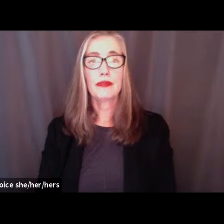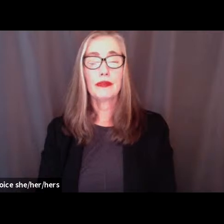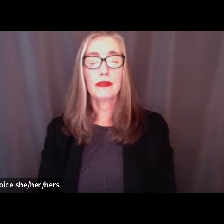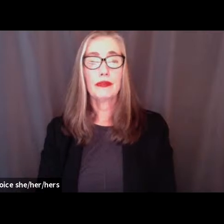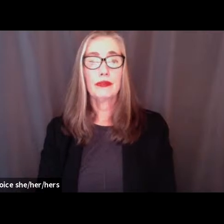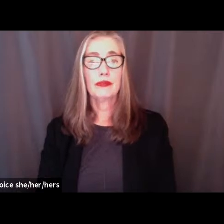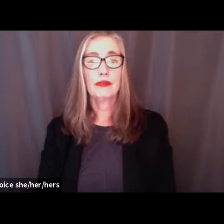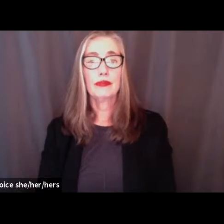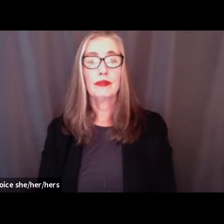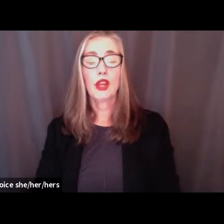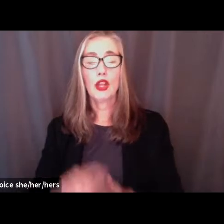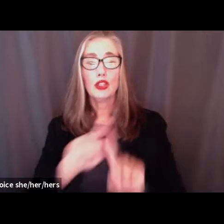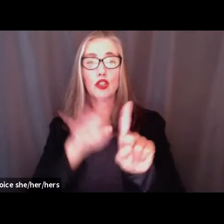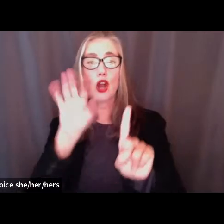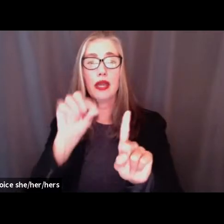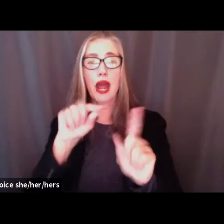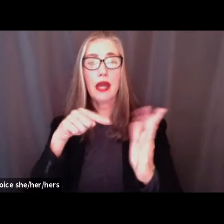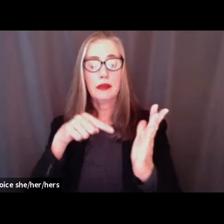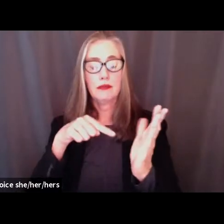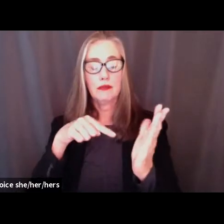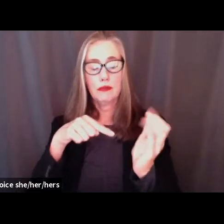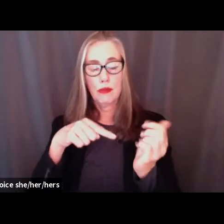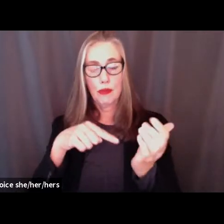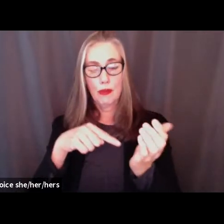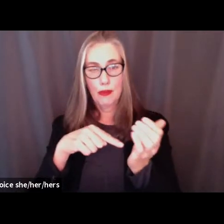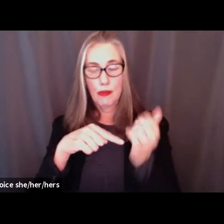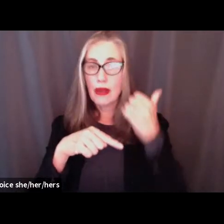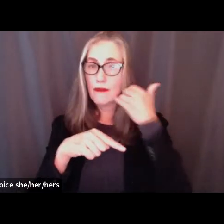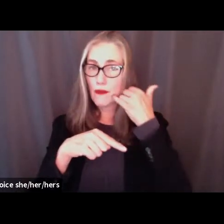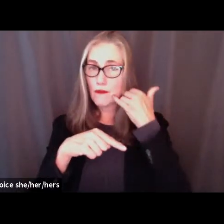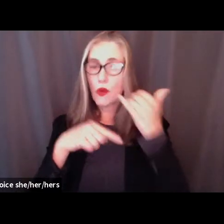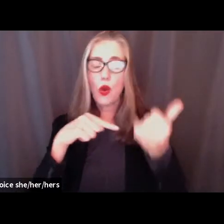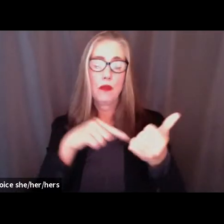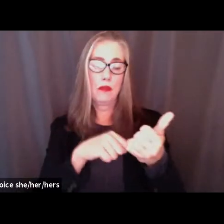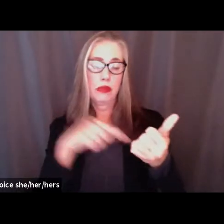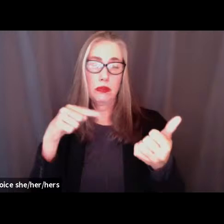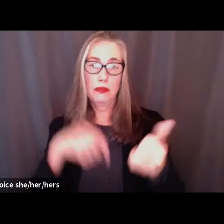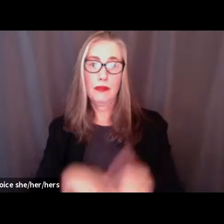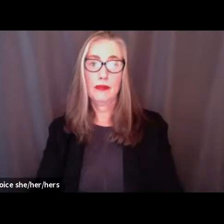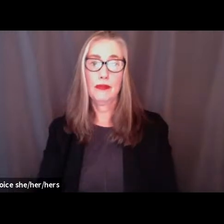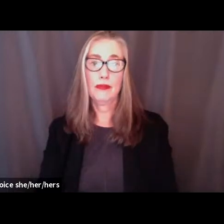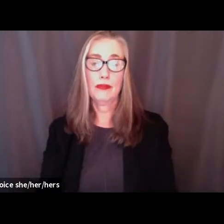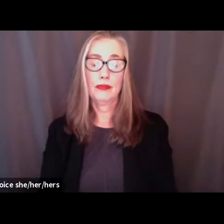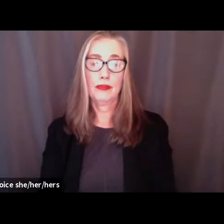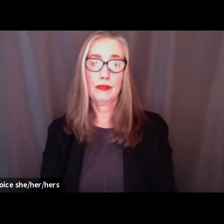Press *9 if you're opposed and joining by phone.